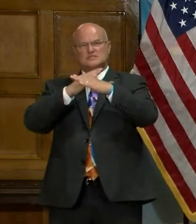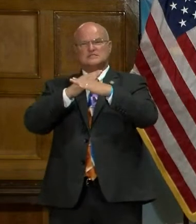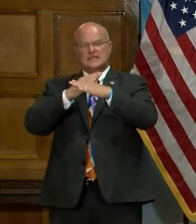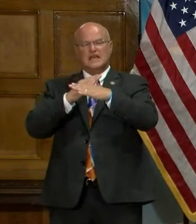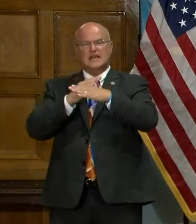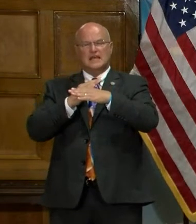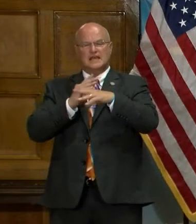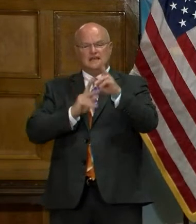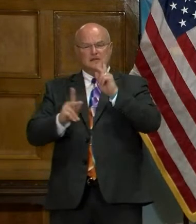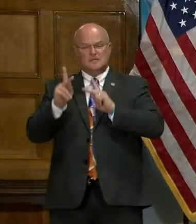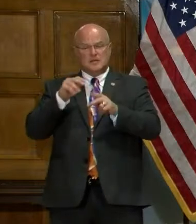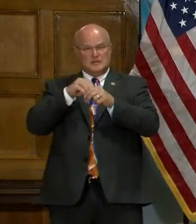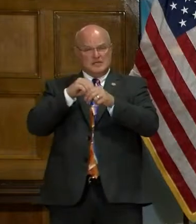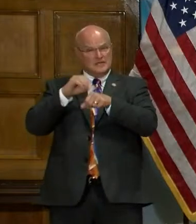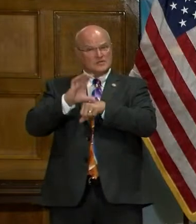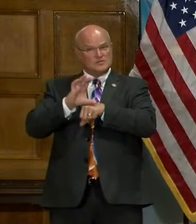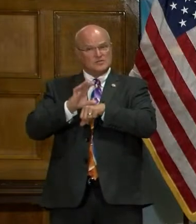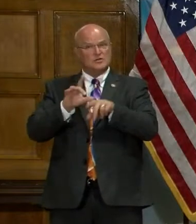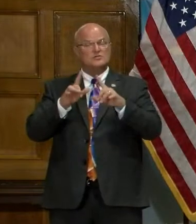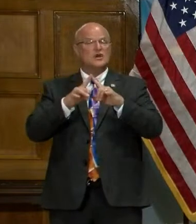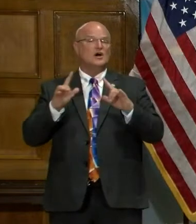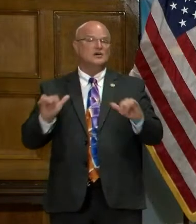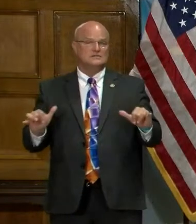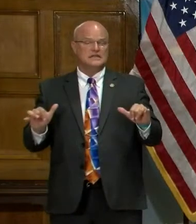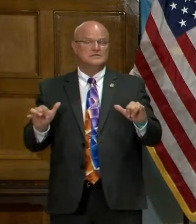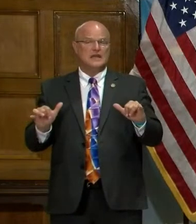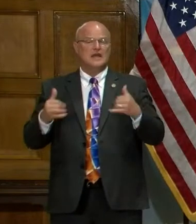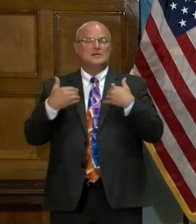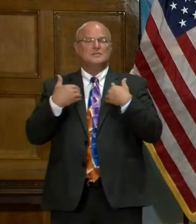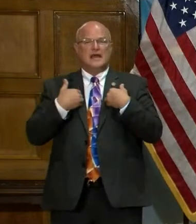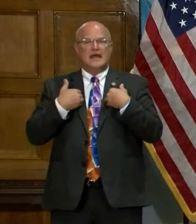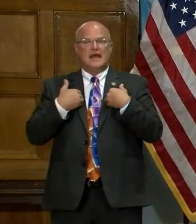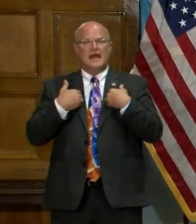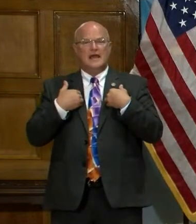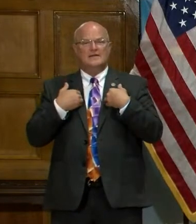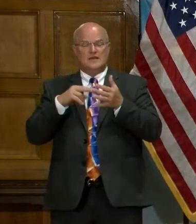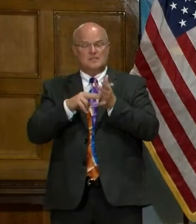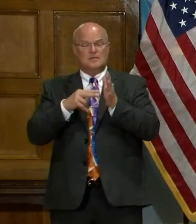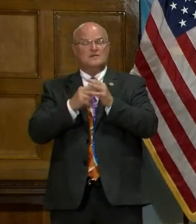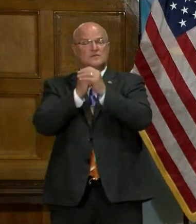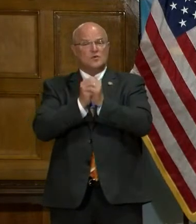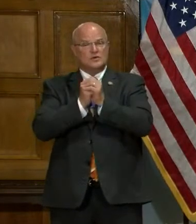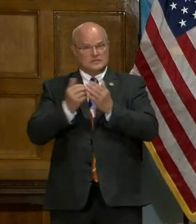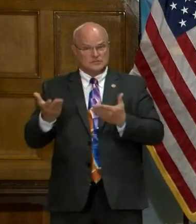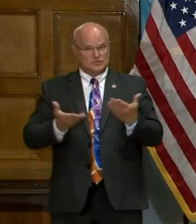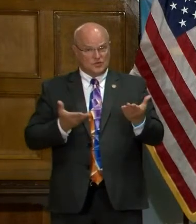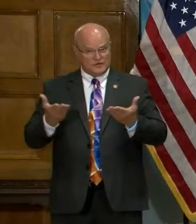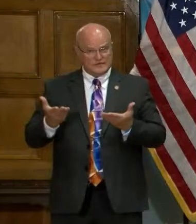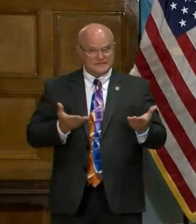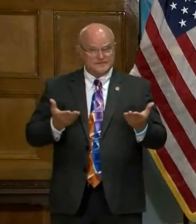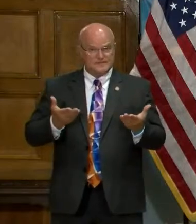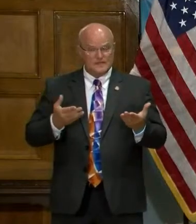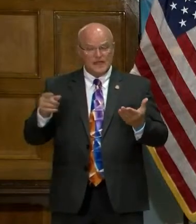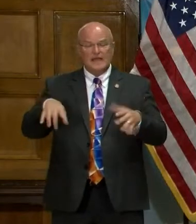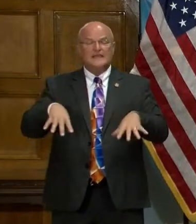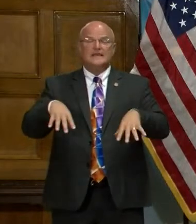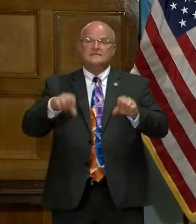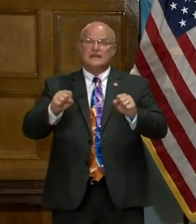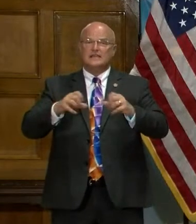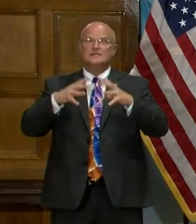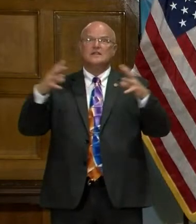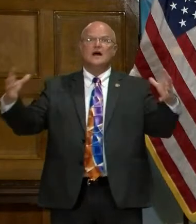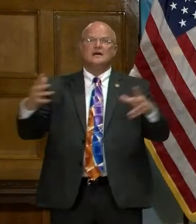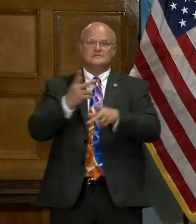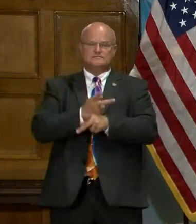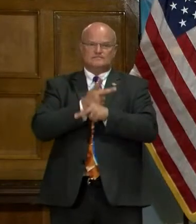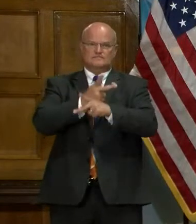their parishioners, but at the same time have a meaningful worship service, and they've taken great